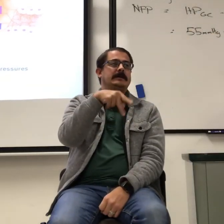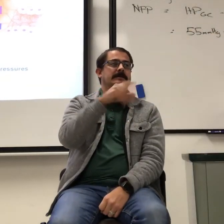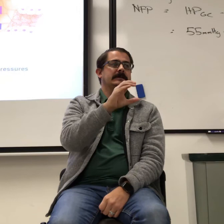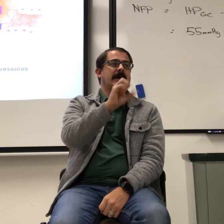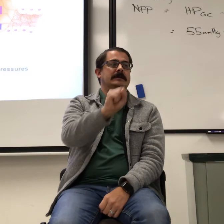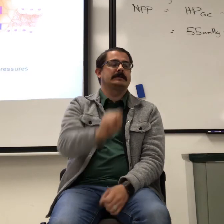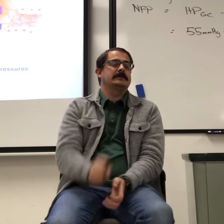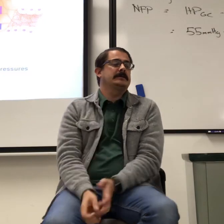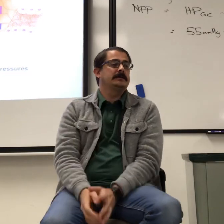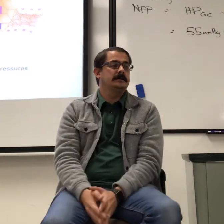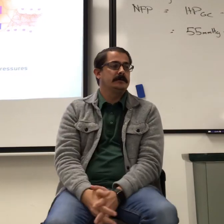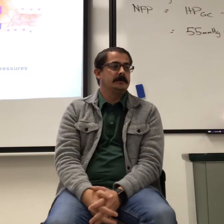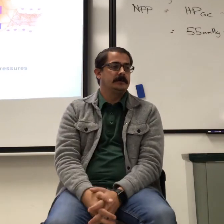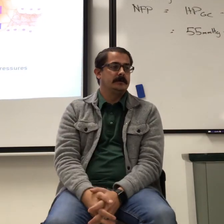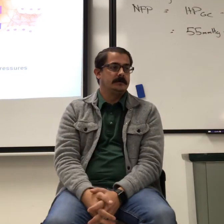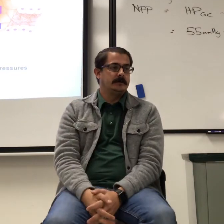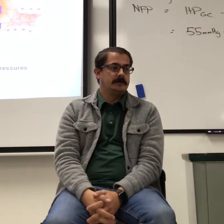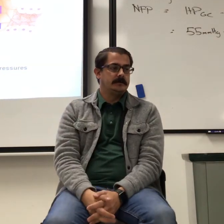HPCS.